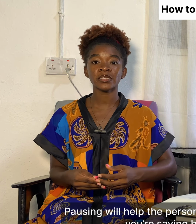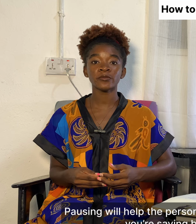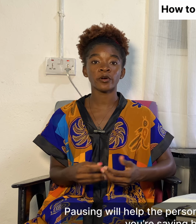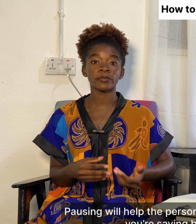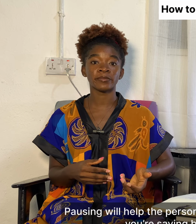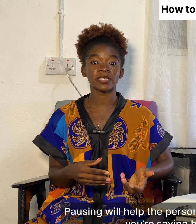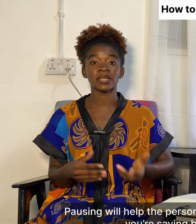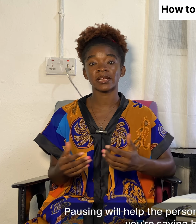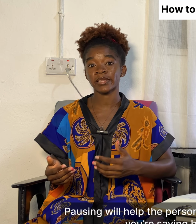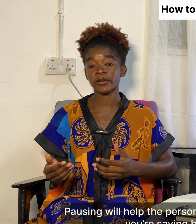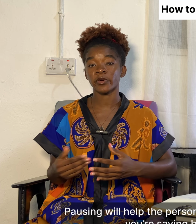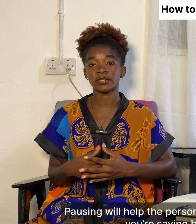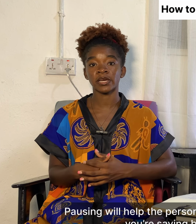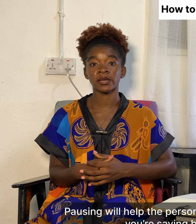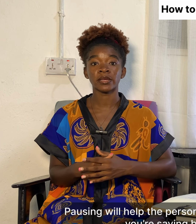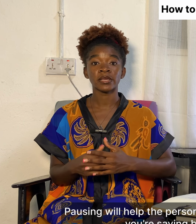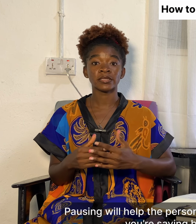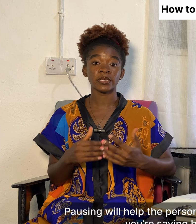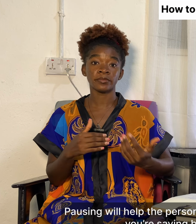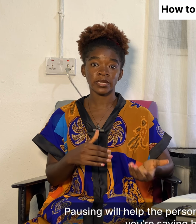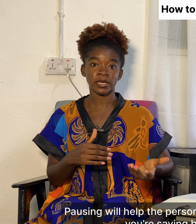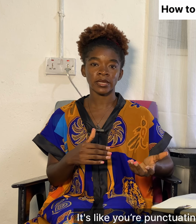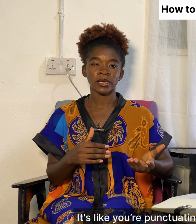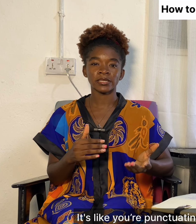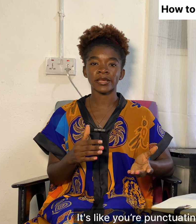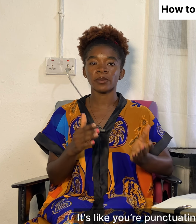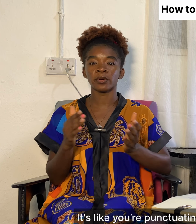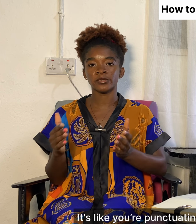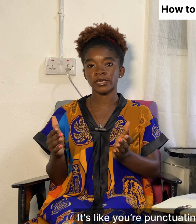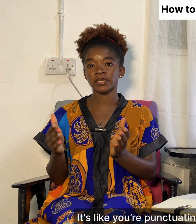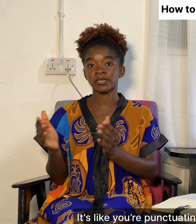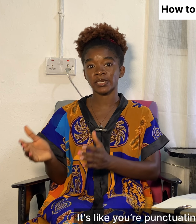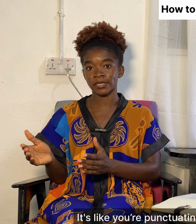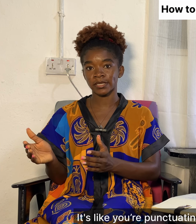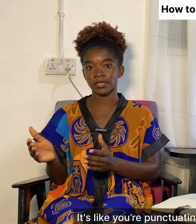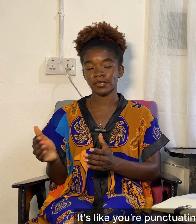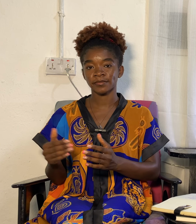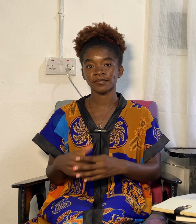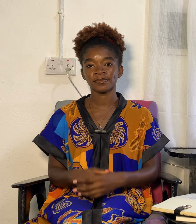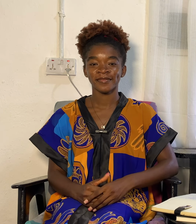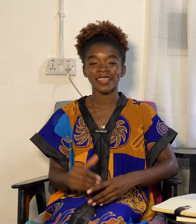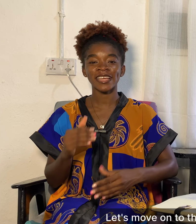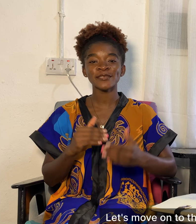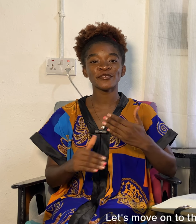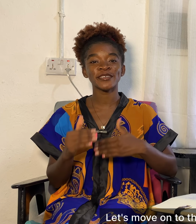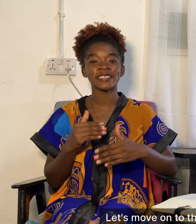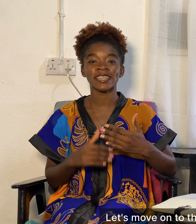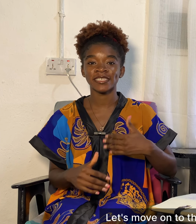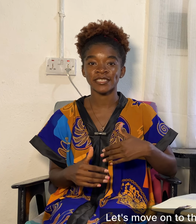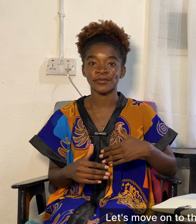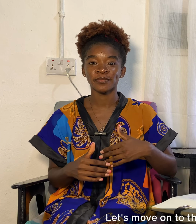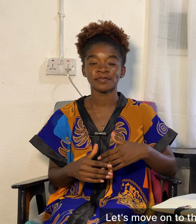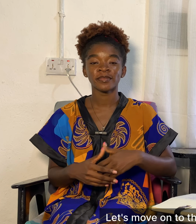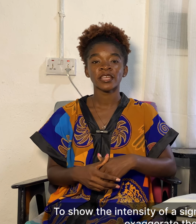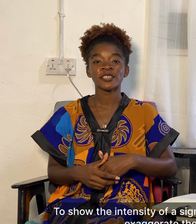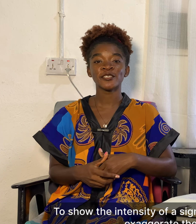will help the person understand what you are saying better. It's like you're punctuating the sentence. Let's move on to the next step. To show